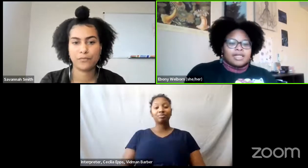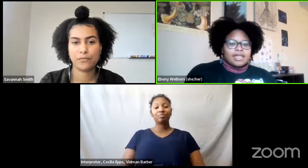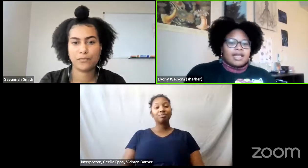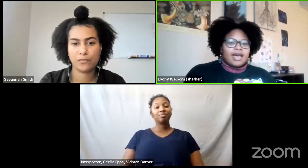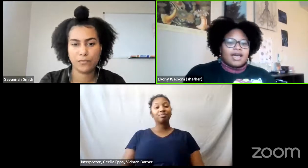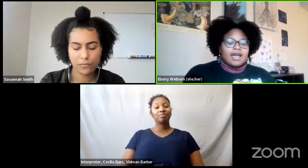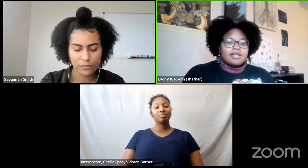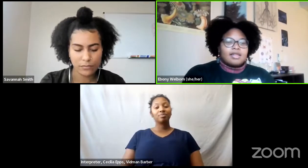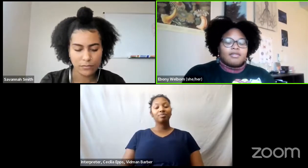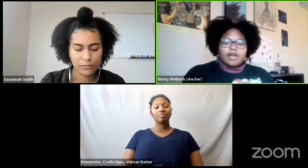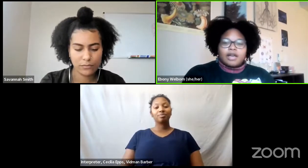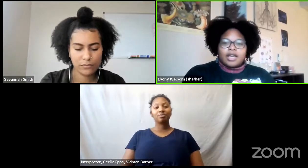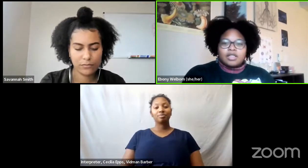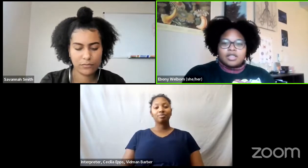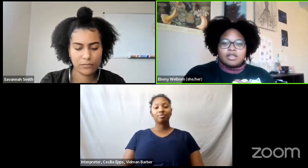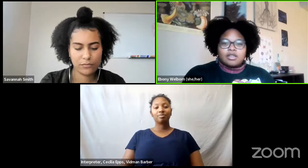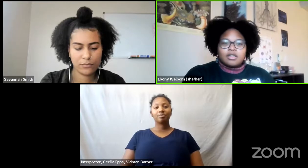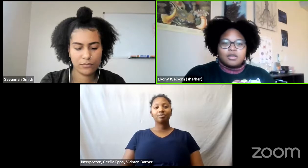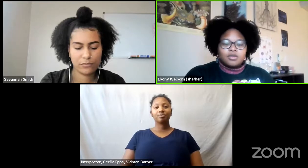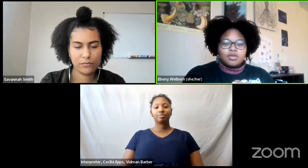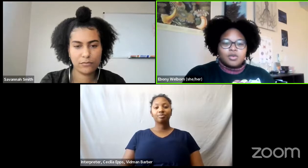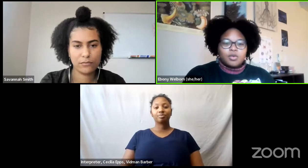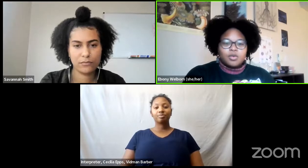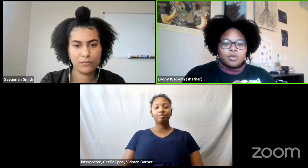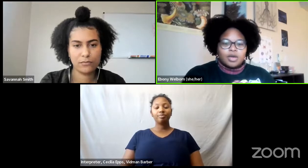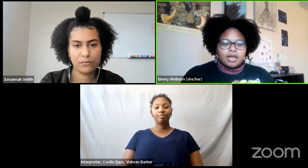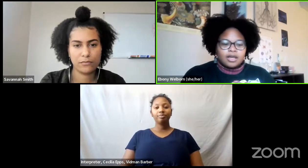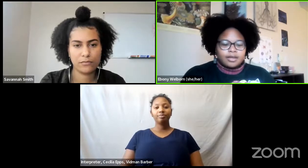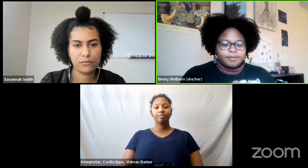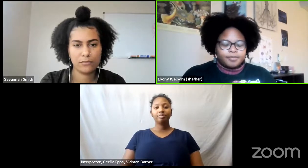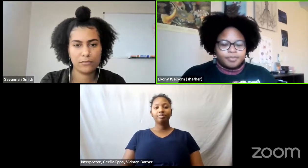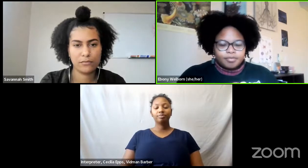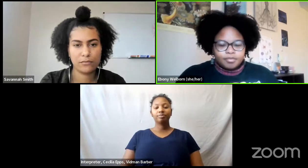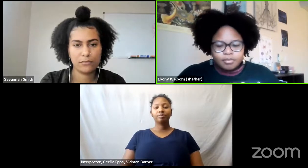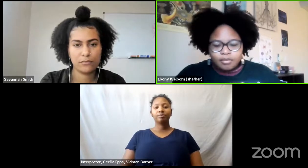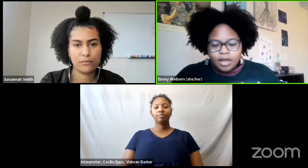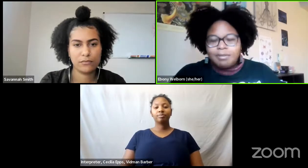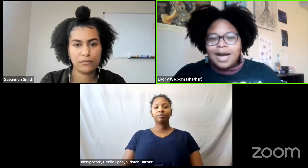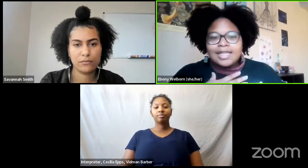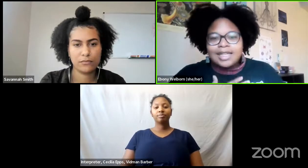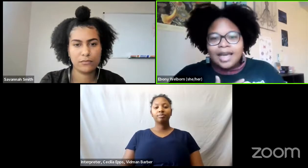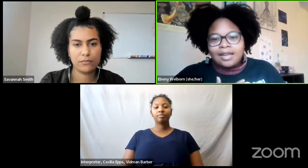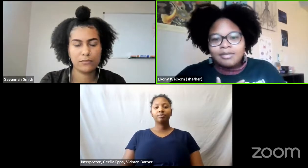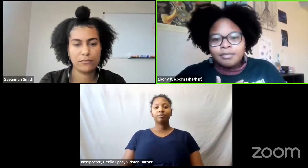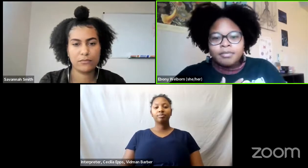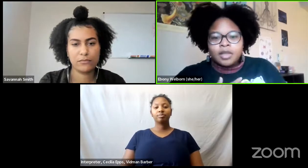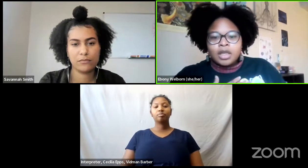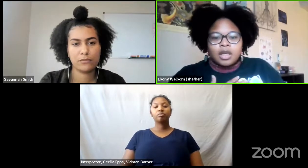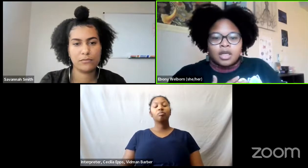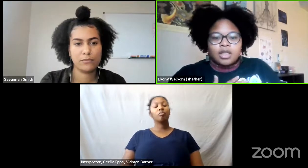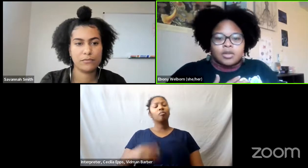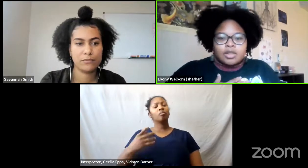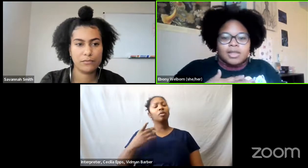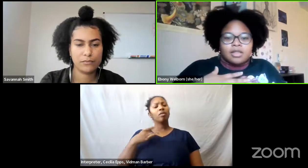We really see that as a variation to a body scan. You know, sometimes a